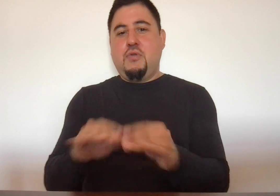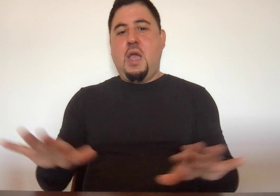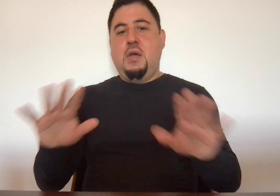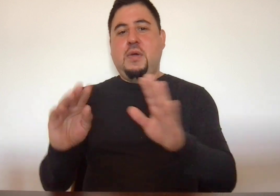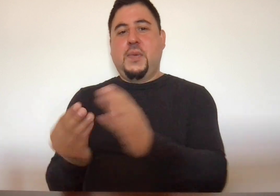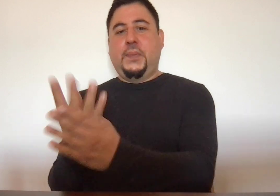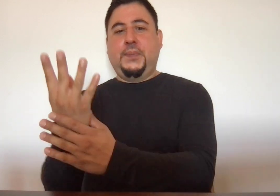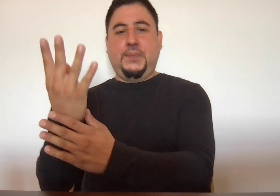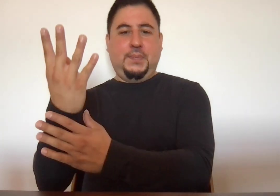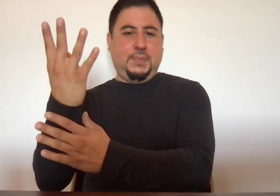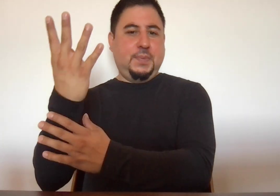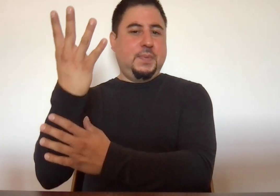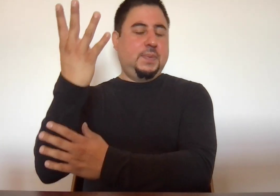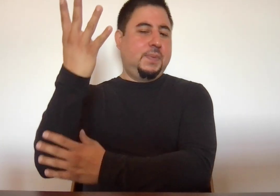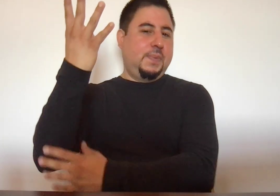a fruit or